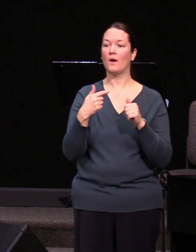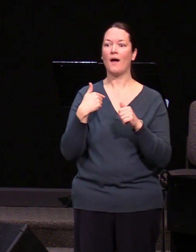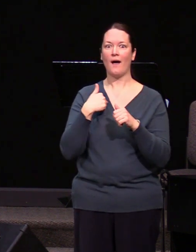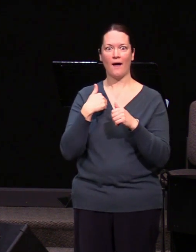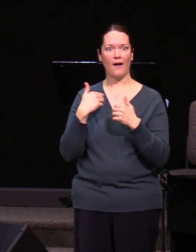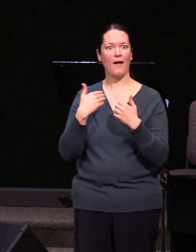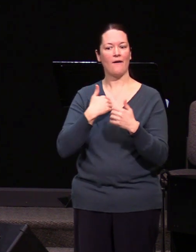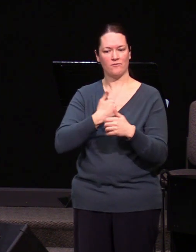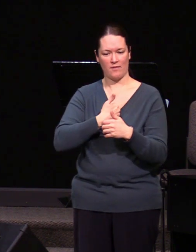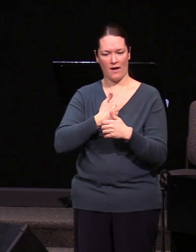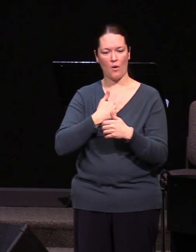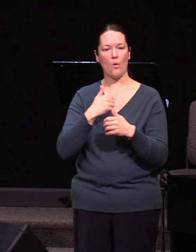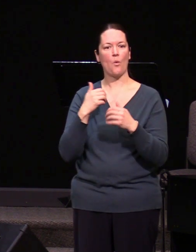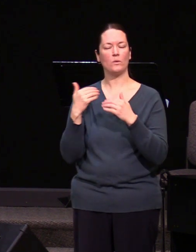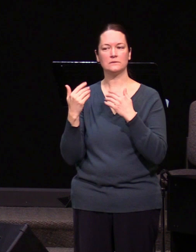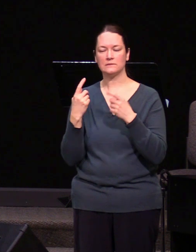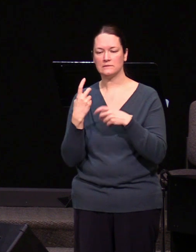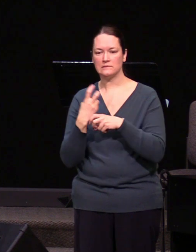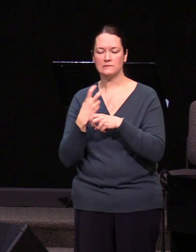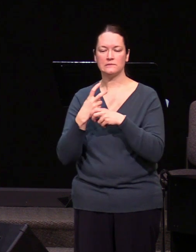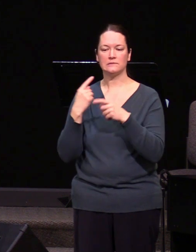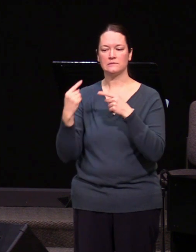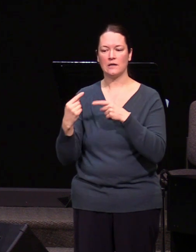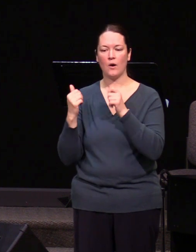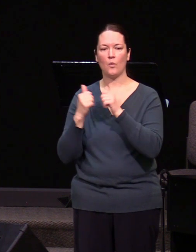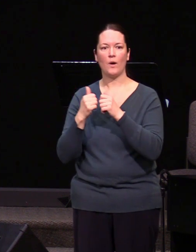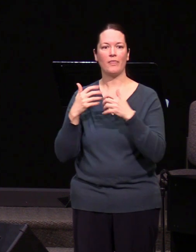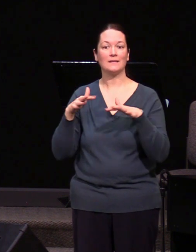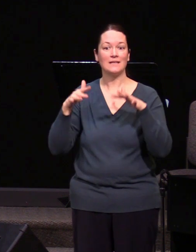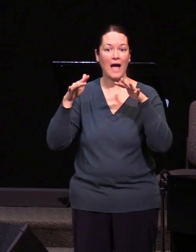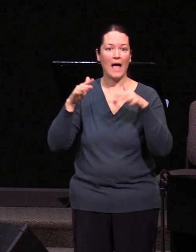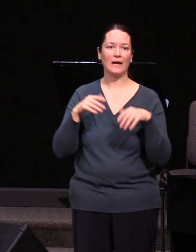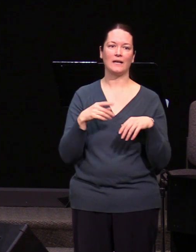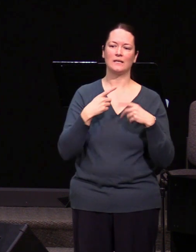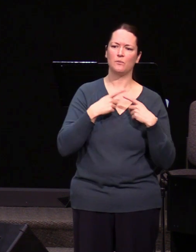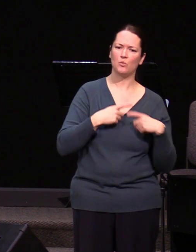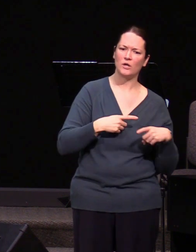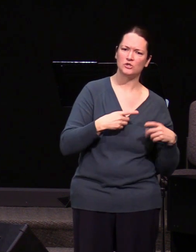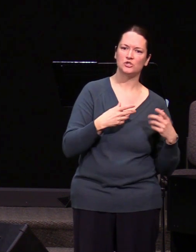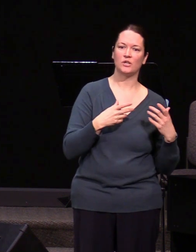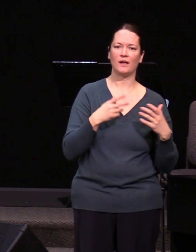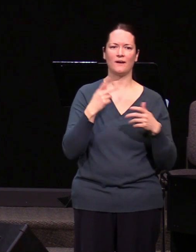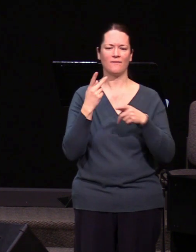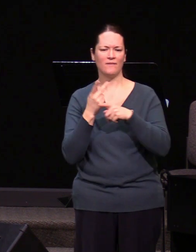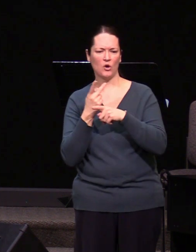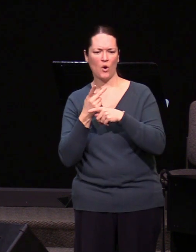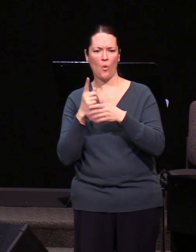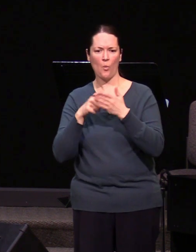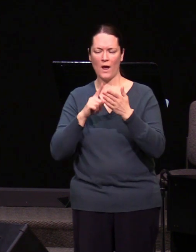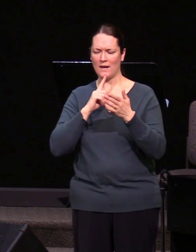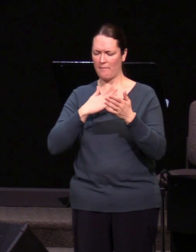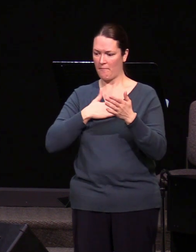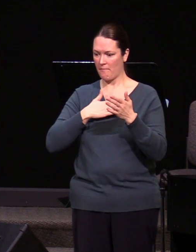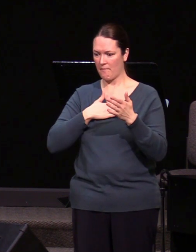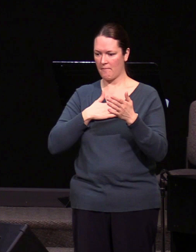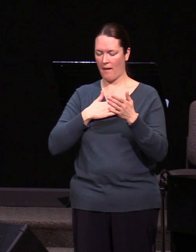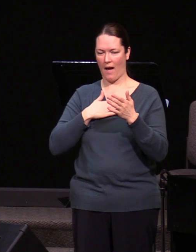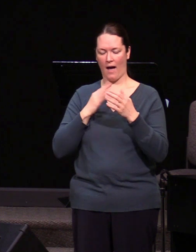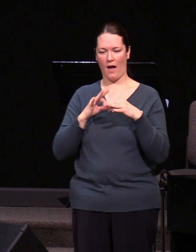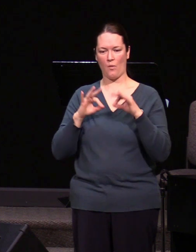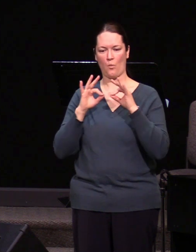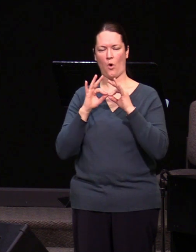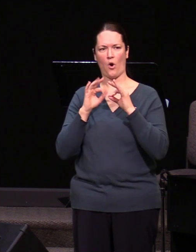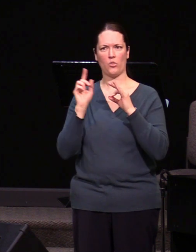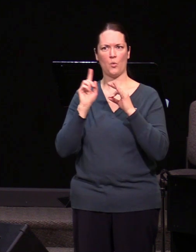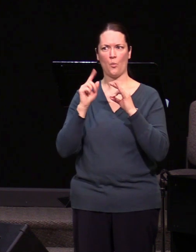with anxiety and depression and figuring out what my own worth is and where